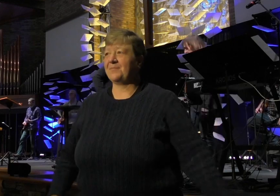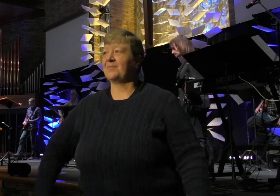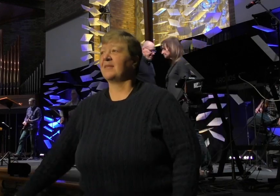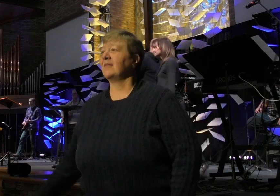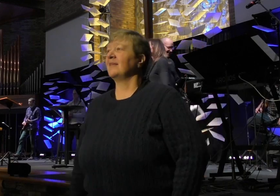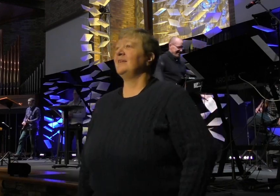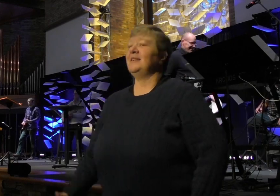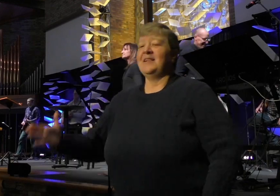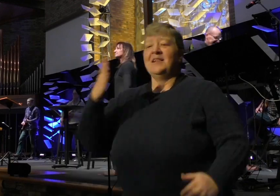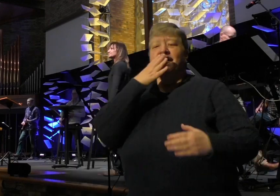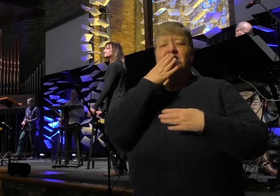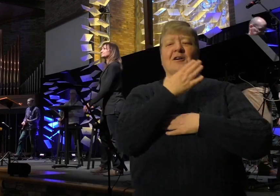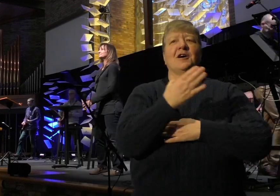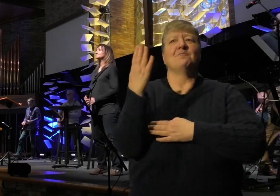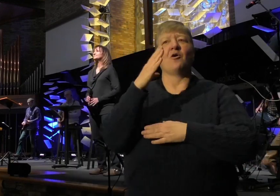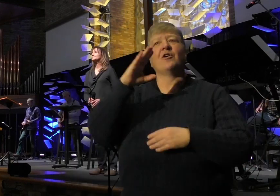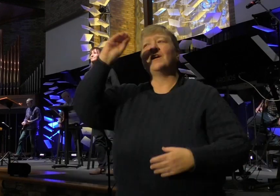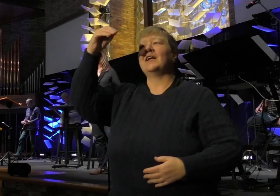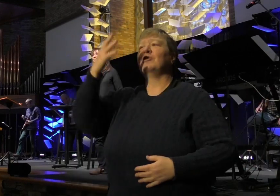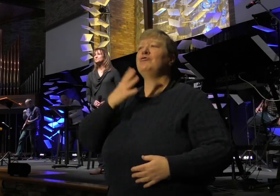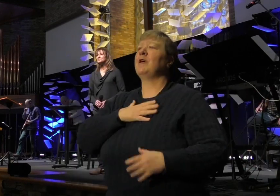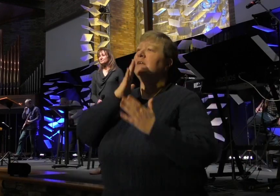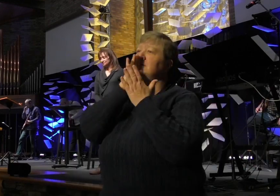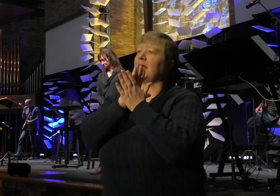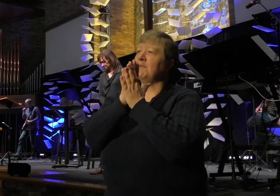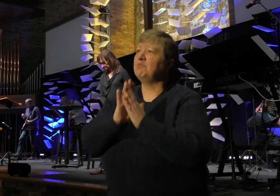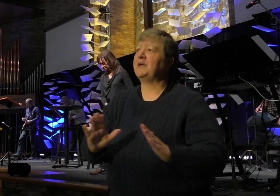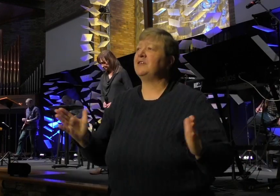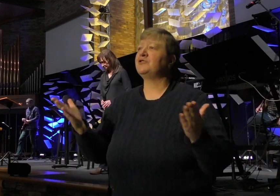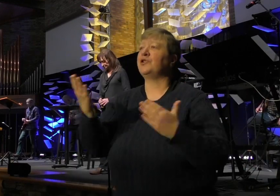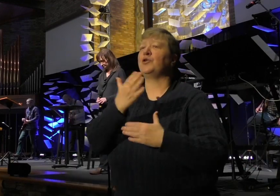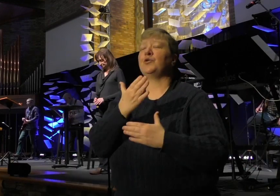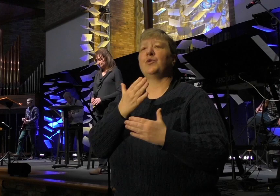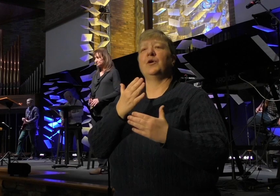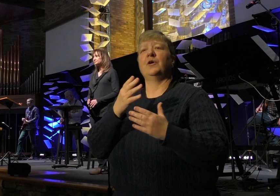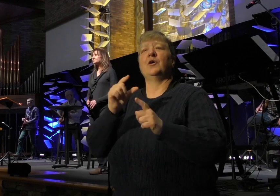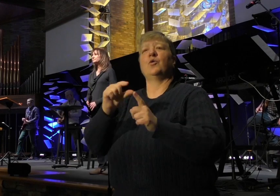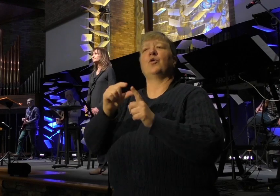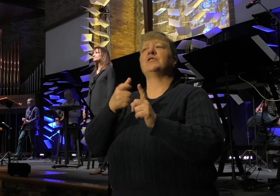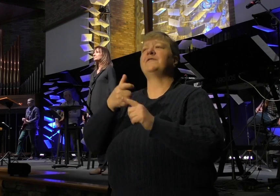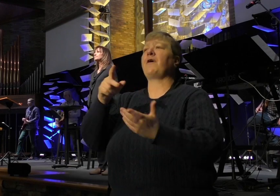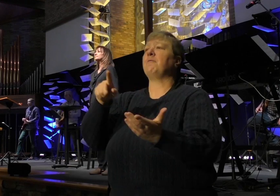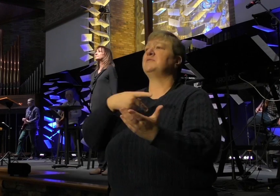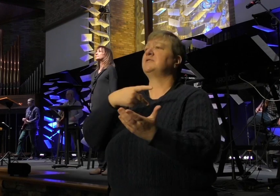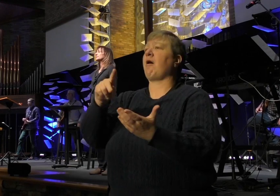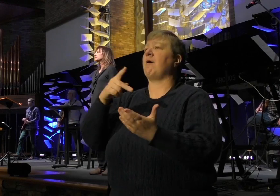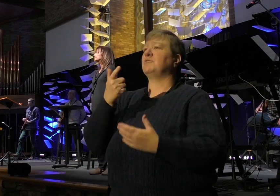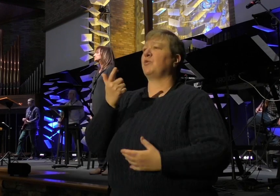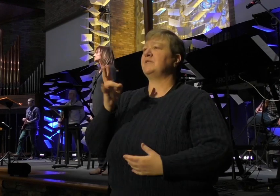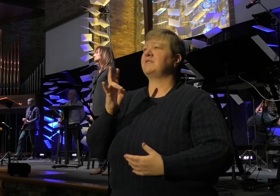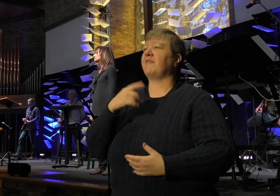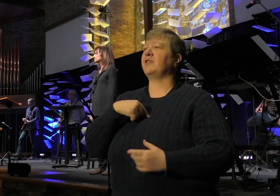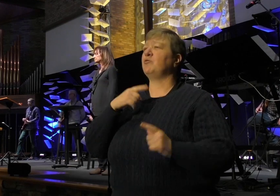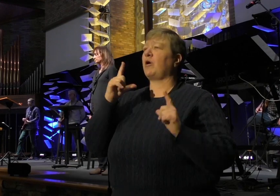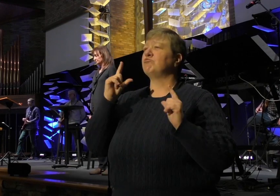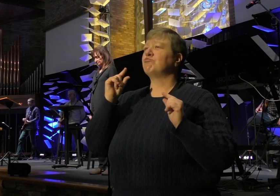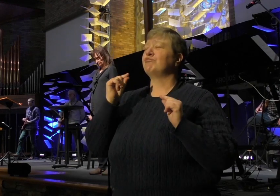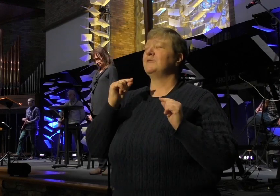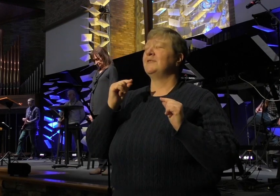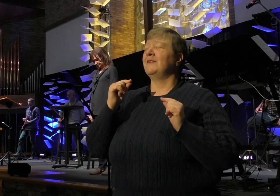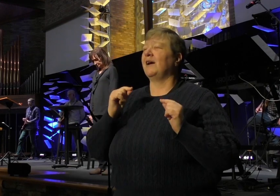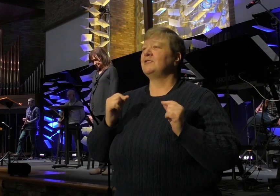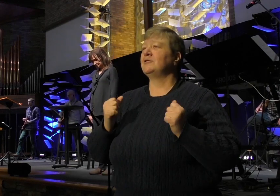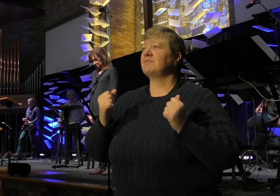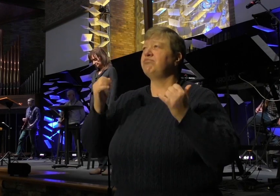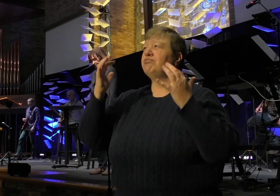Good morning, everybody. Grace and peace to you. Some words from Psalm 27 this morning. If you want to close your eyes and just let these wash over